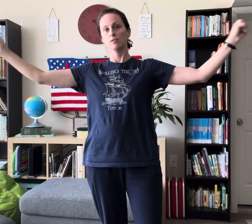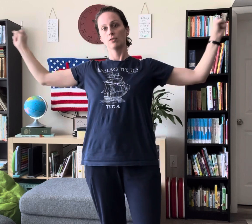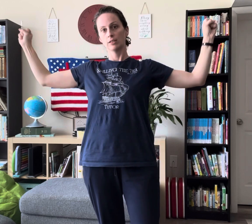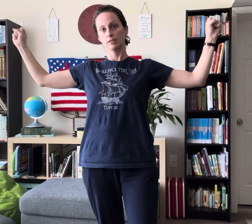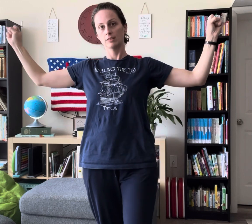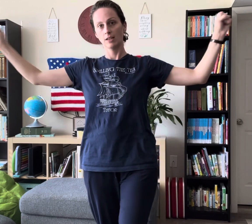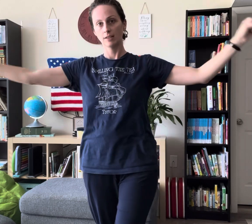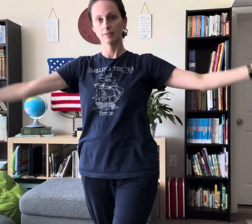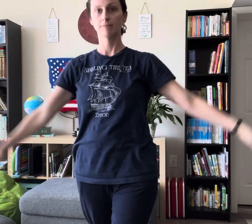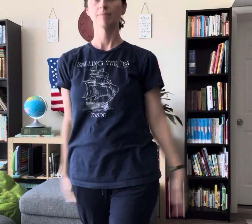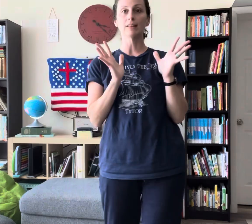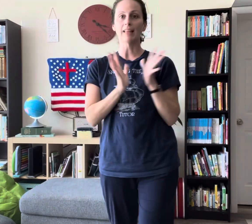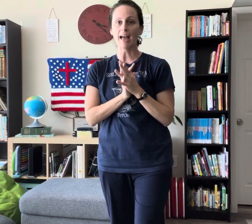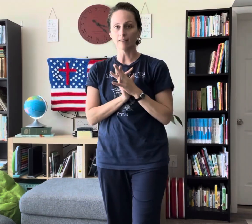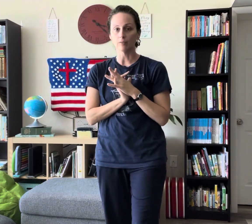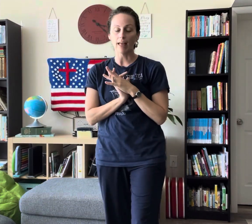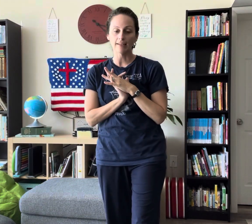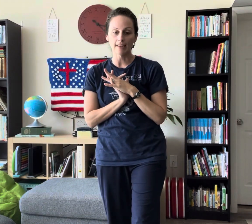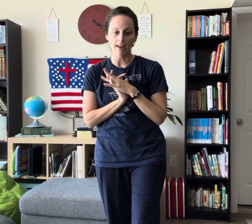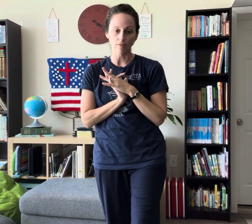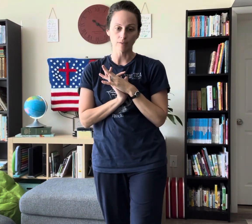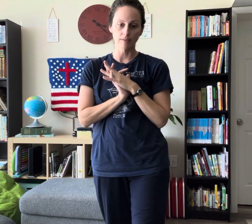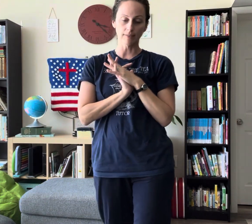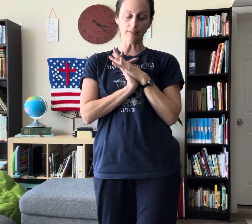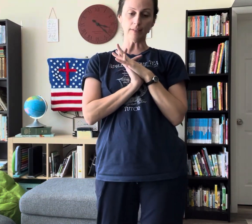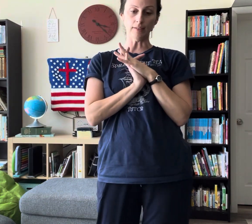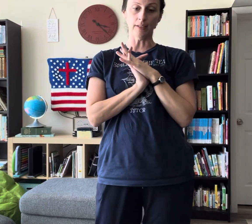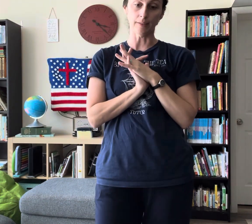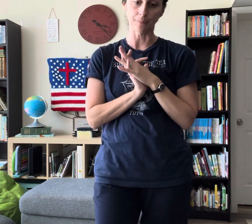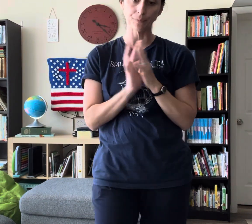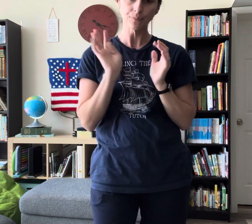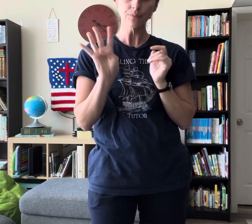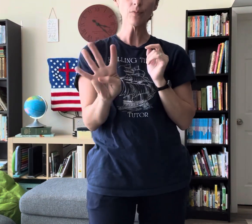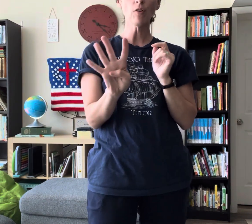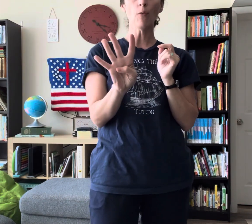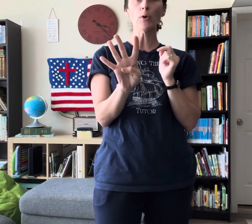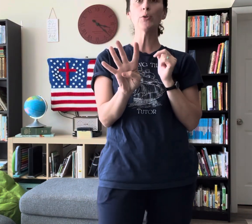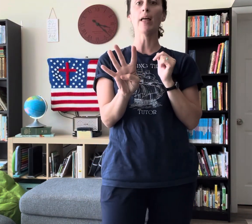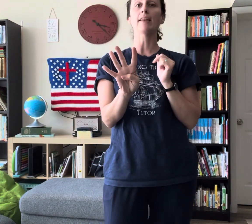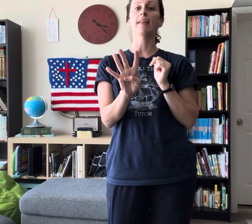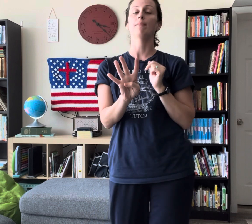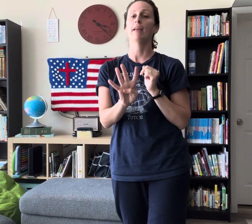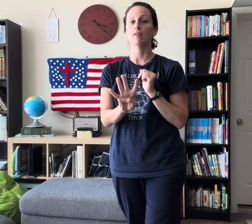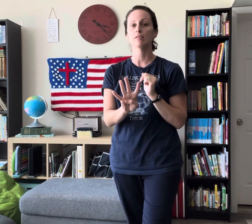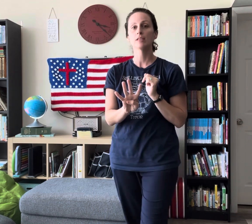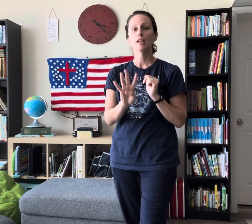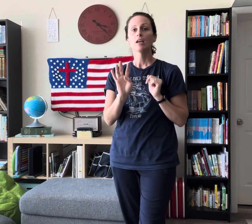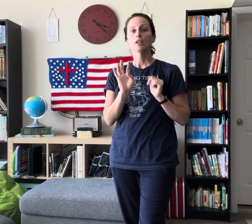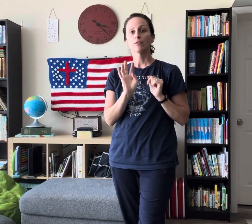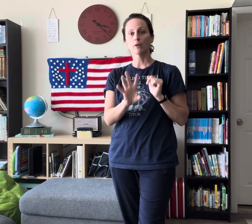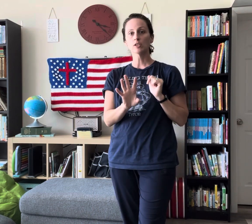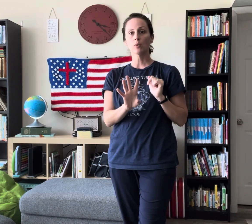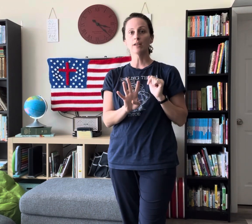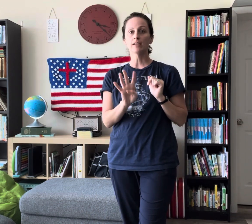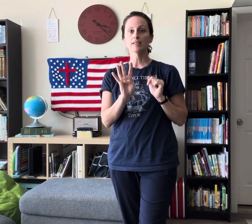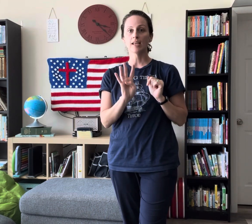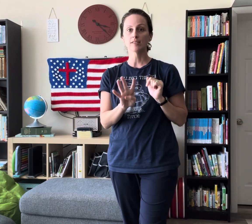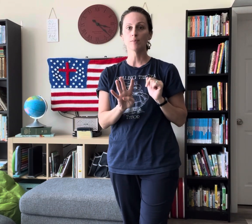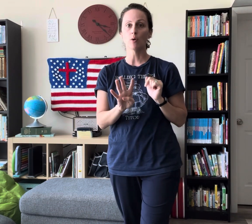free state. Latin nouns. 4 new Latin nouns. The first one is